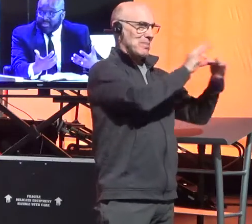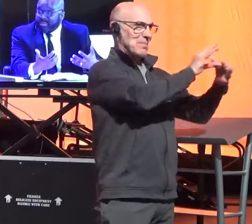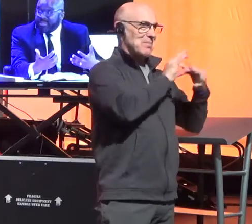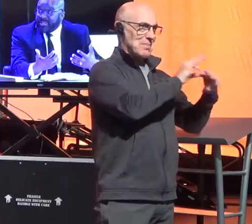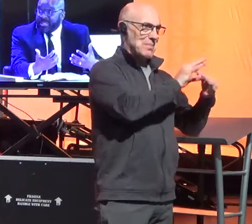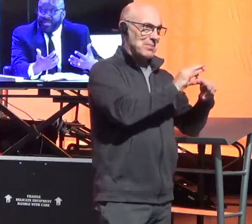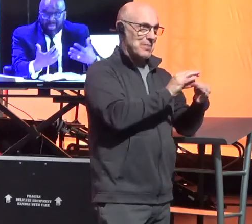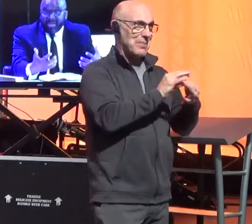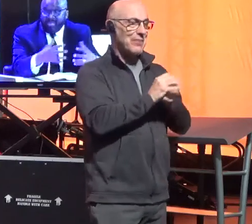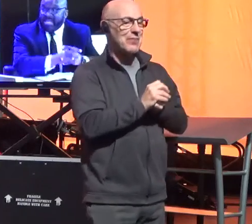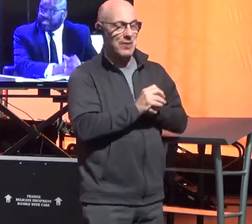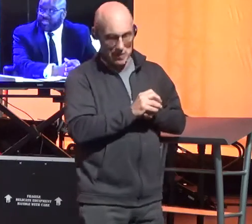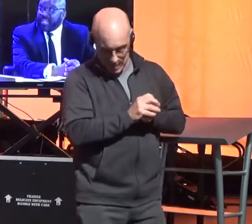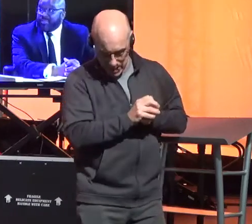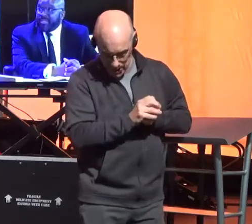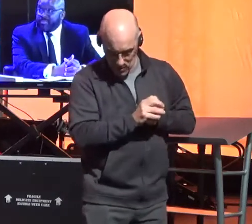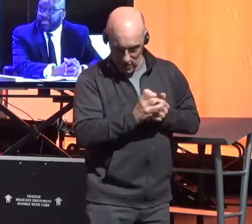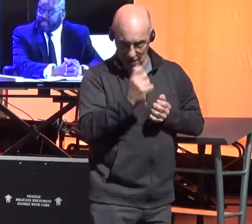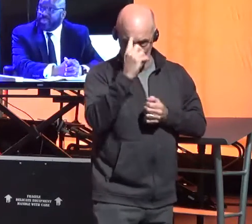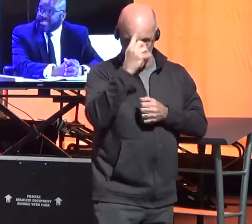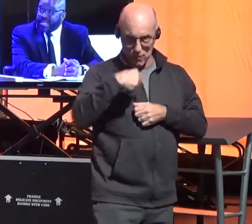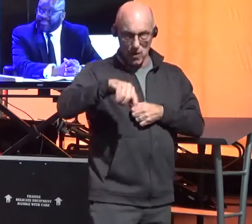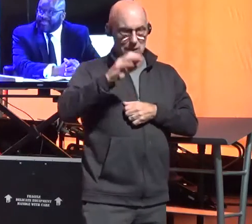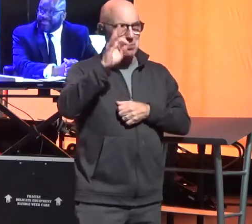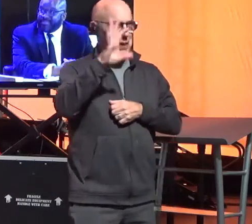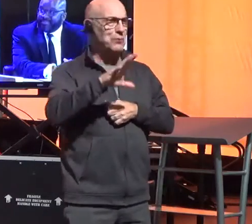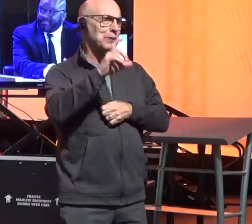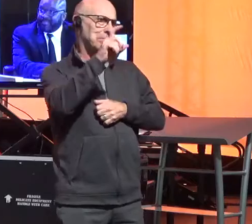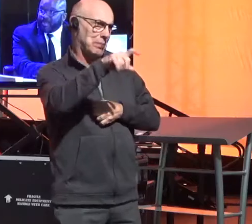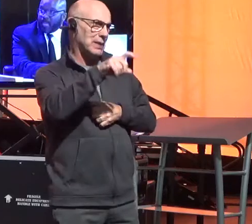important among pastors that we express that.